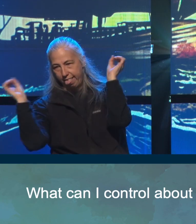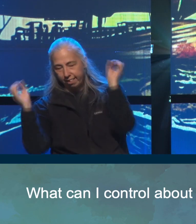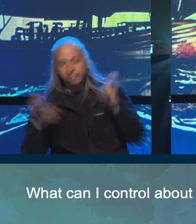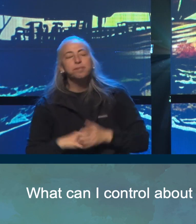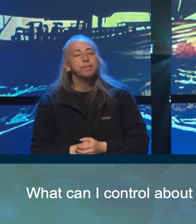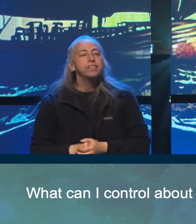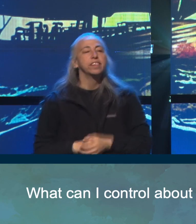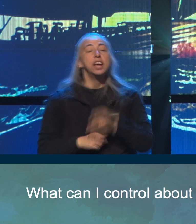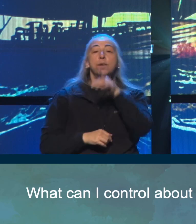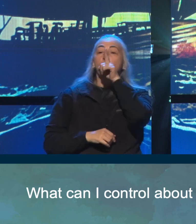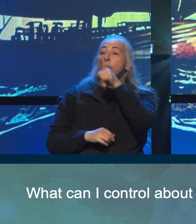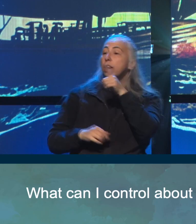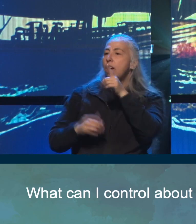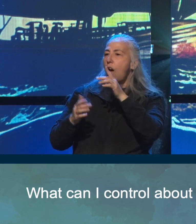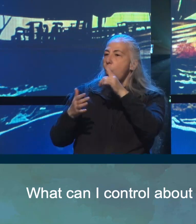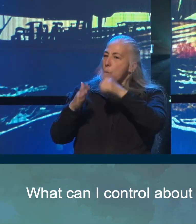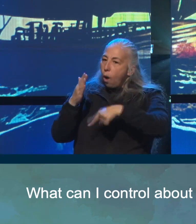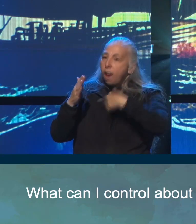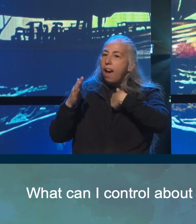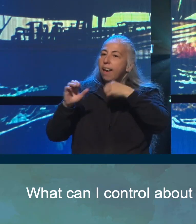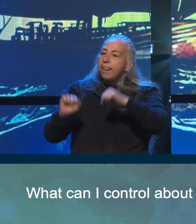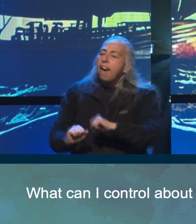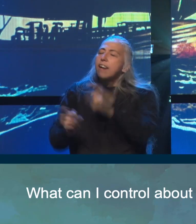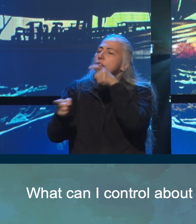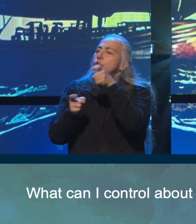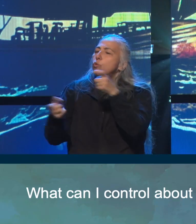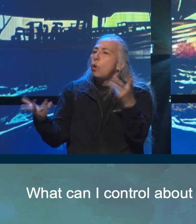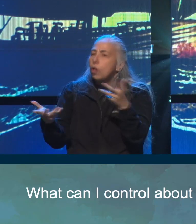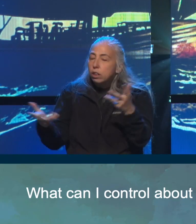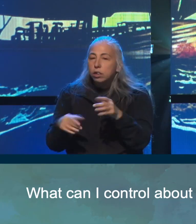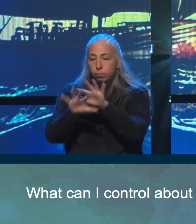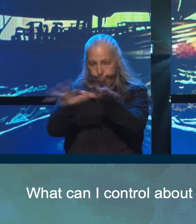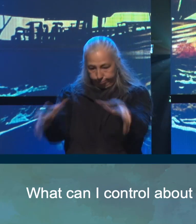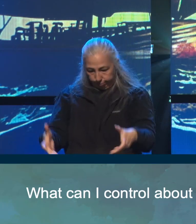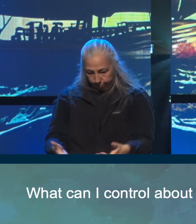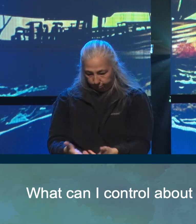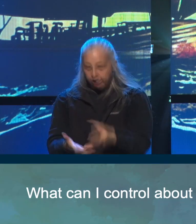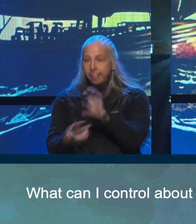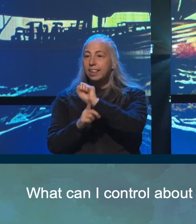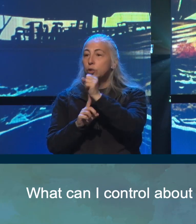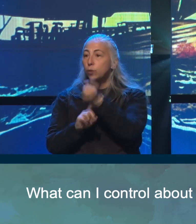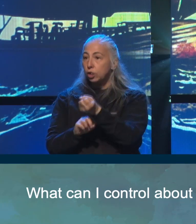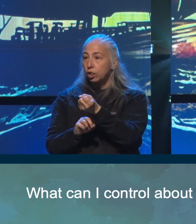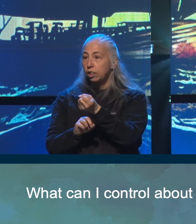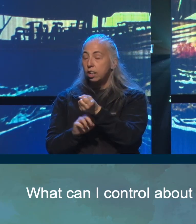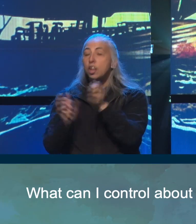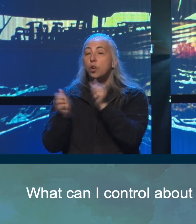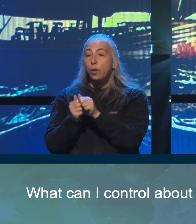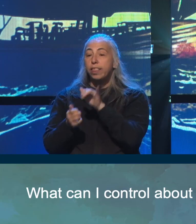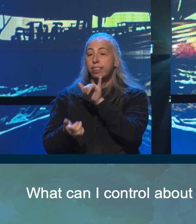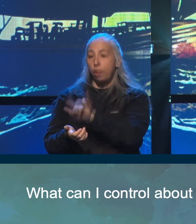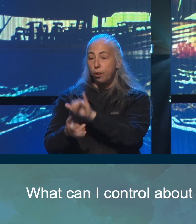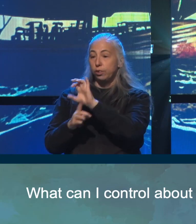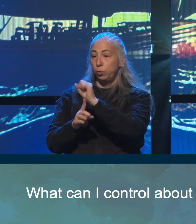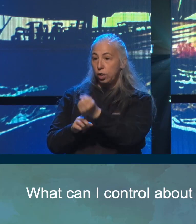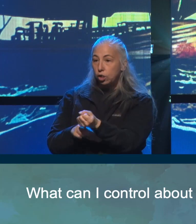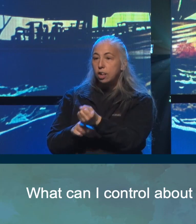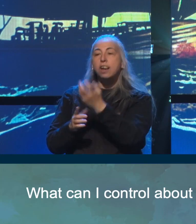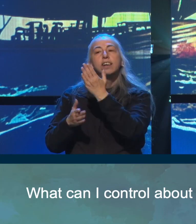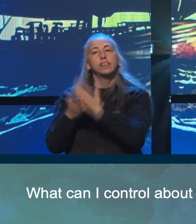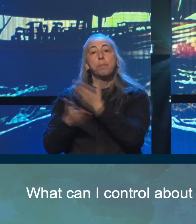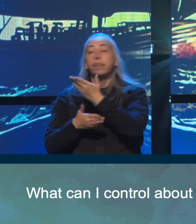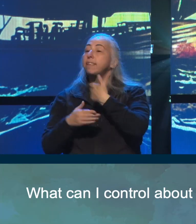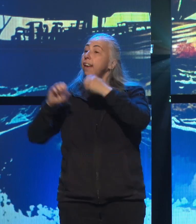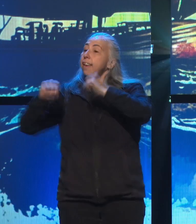So what do I actually have control? So I've got this stressful event. It's important that I acknowledge that in those circumstances, there are things that I